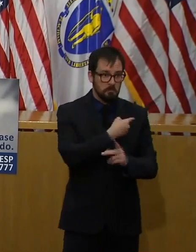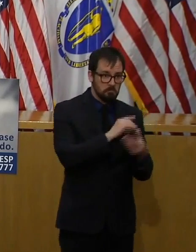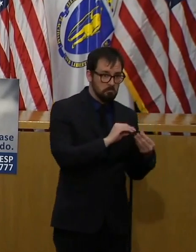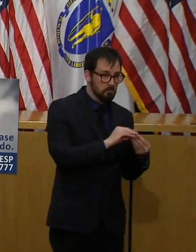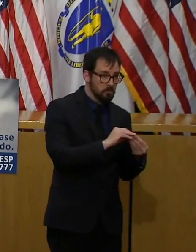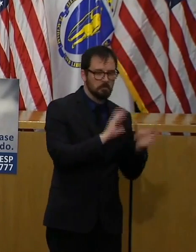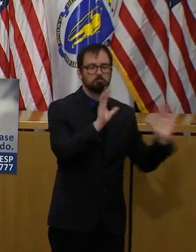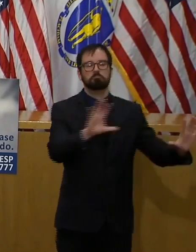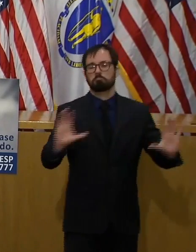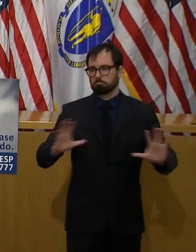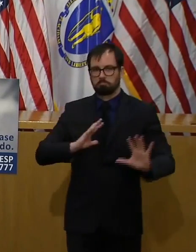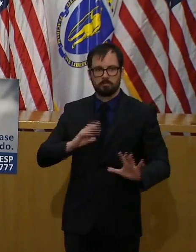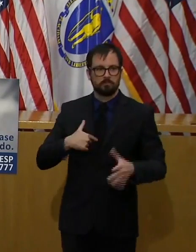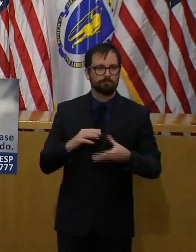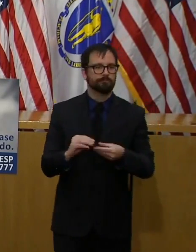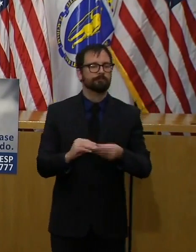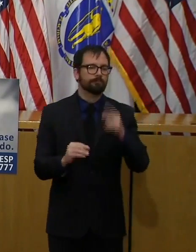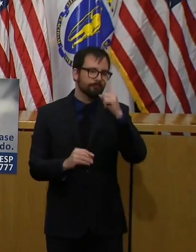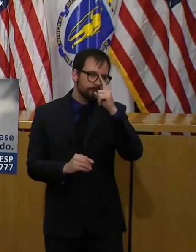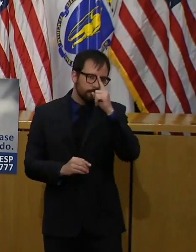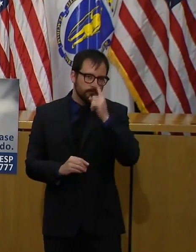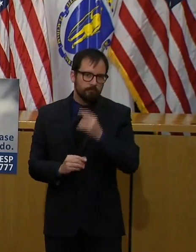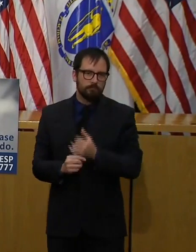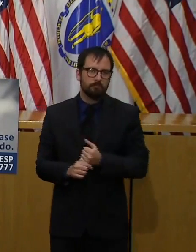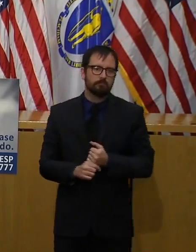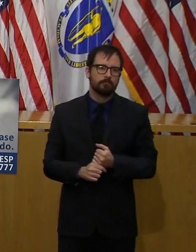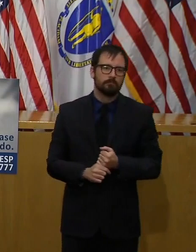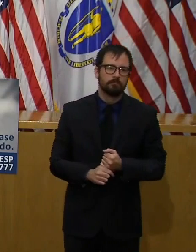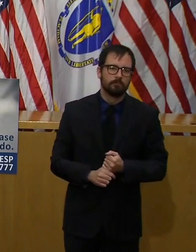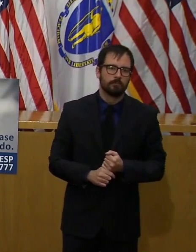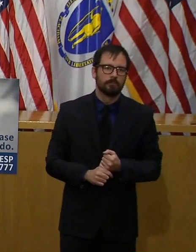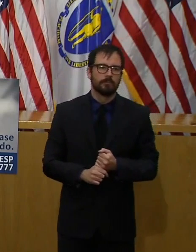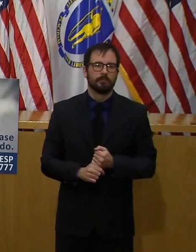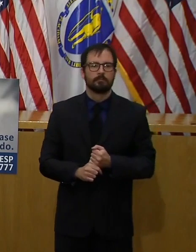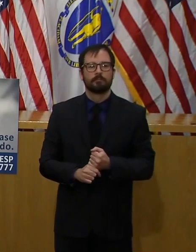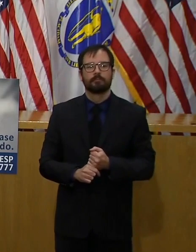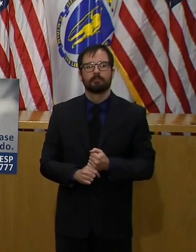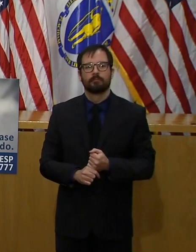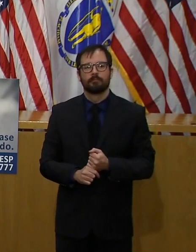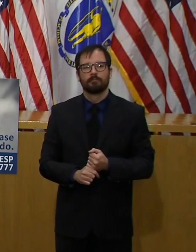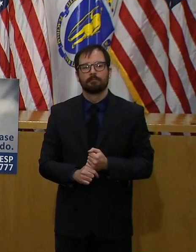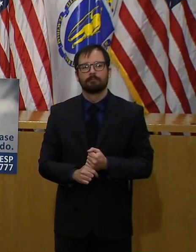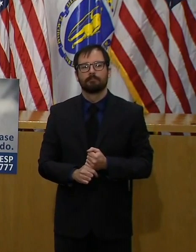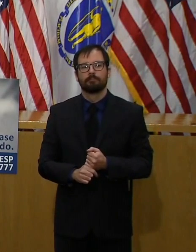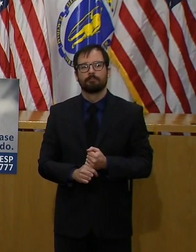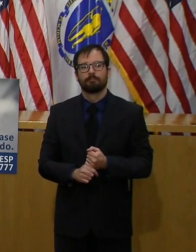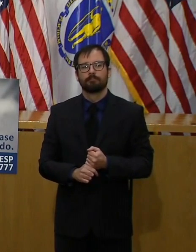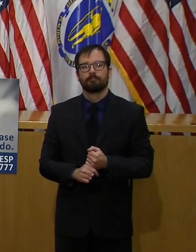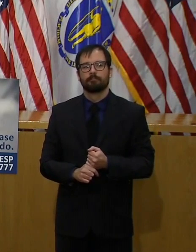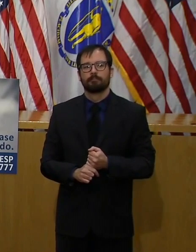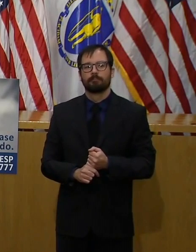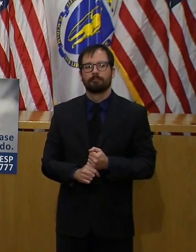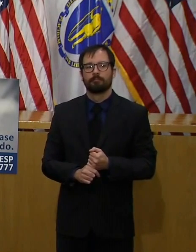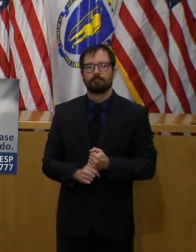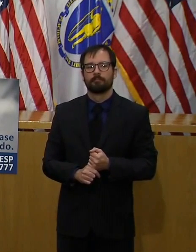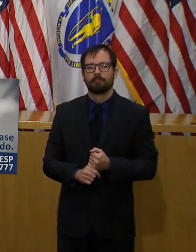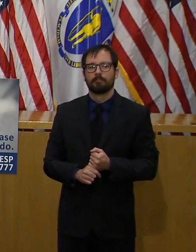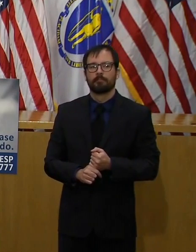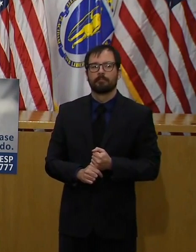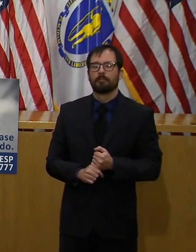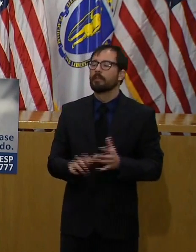test that's 100% reliable 100% of the time, especially when you're dealing with a virus like this one that